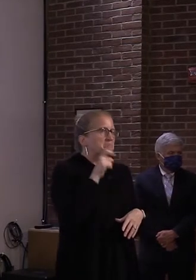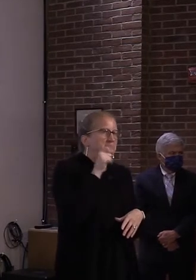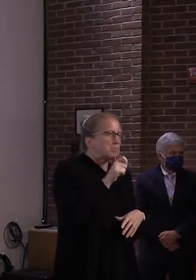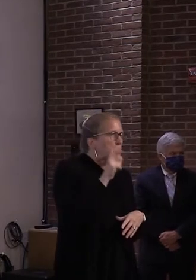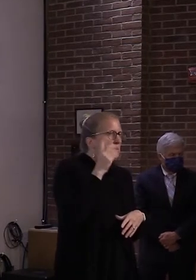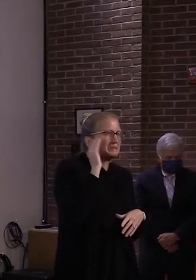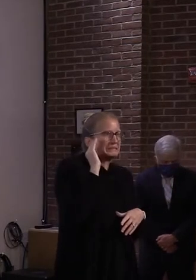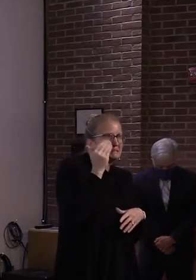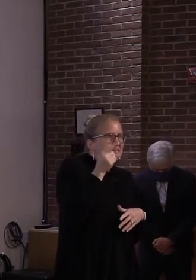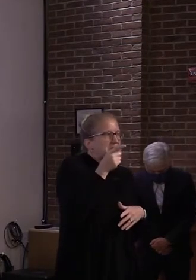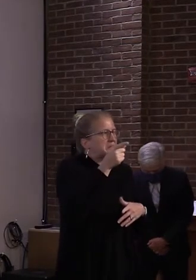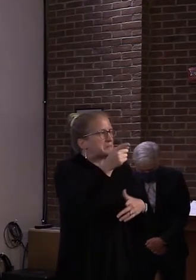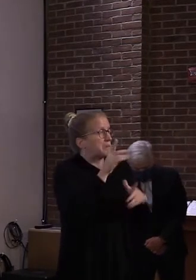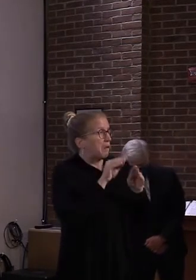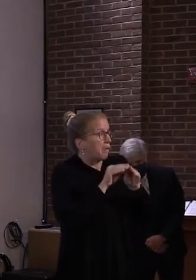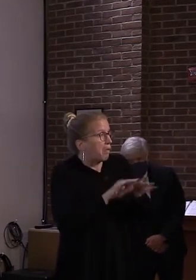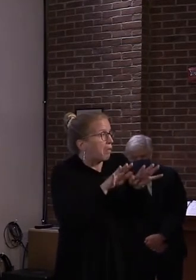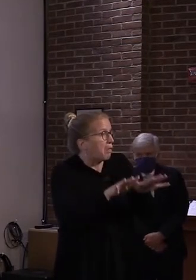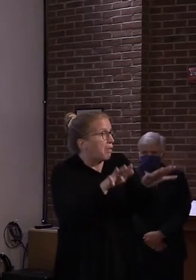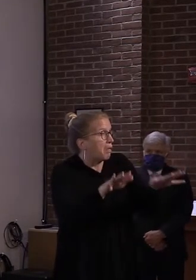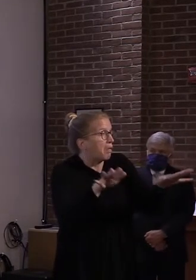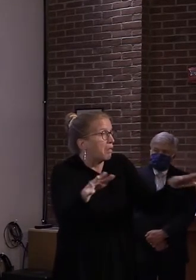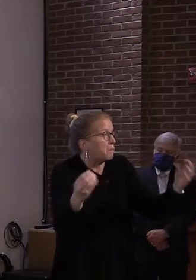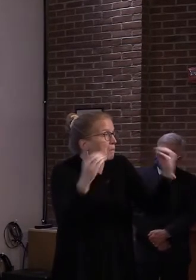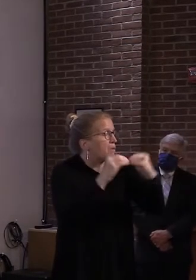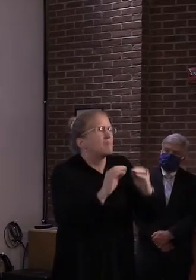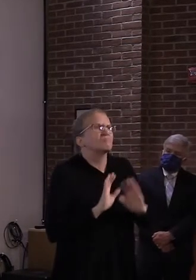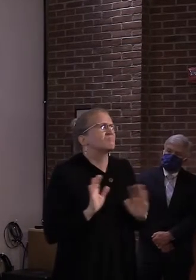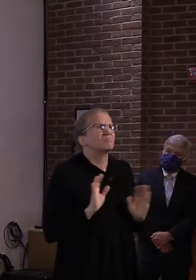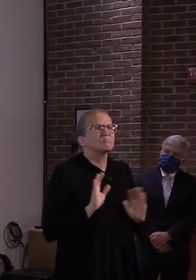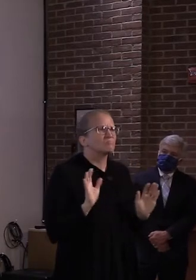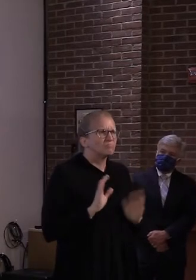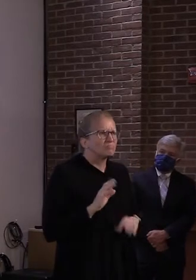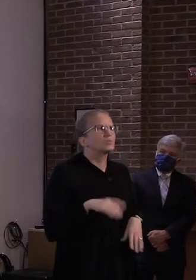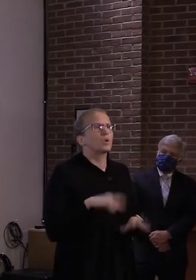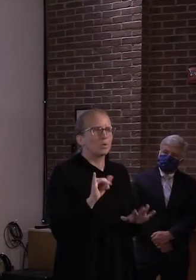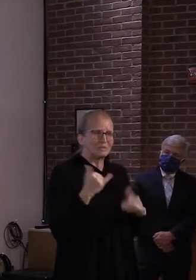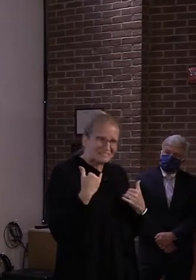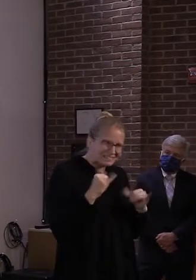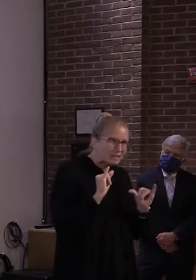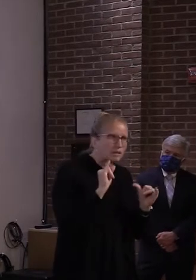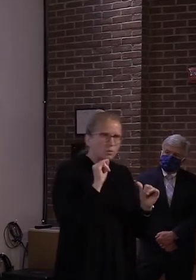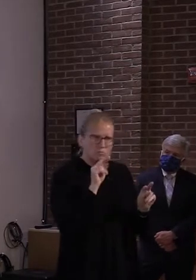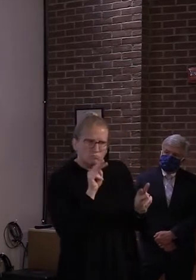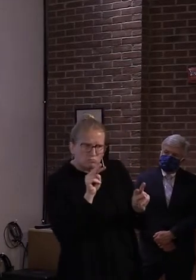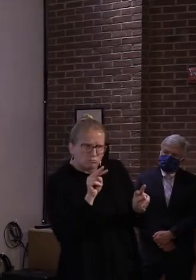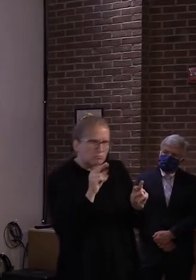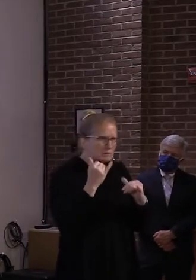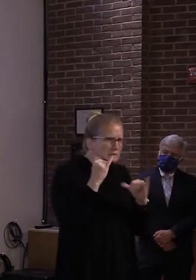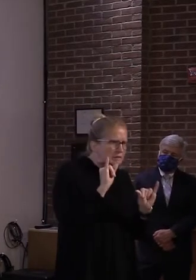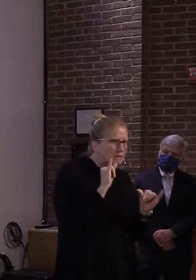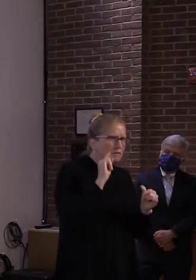expansion. So now we're in that period of time where we're just trying to document new cases,